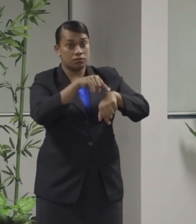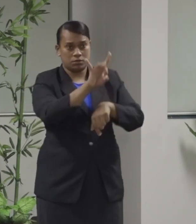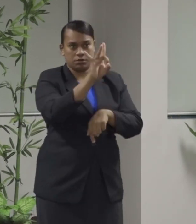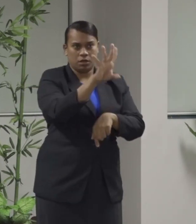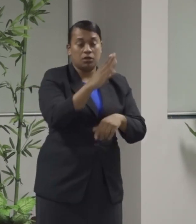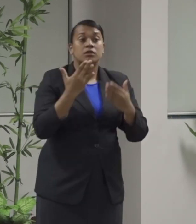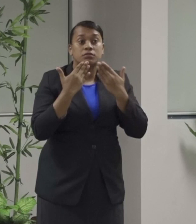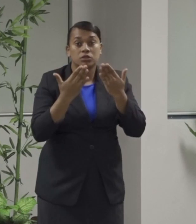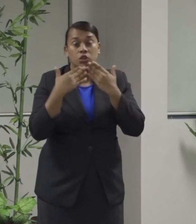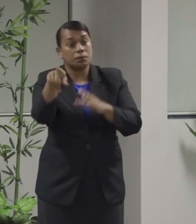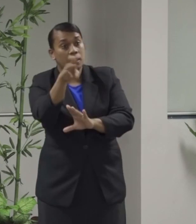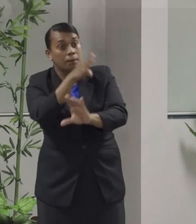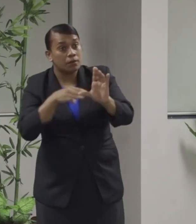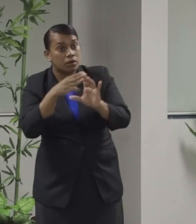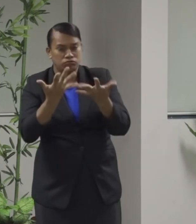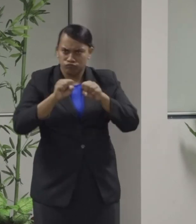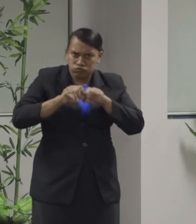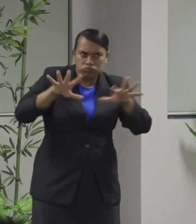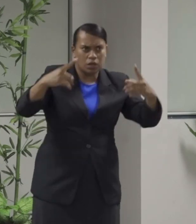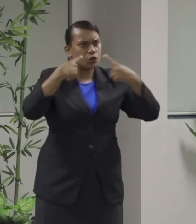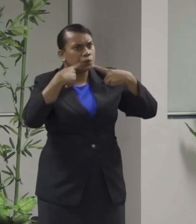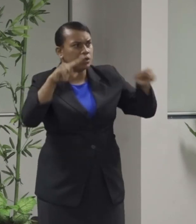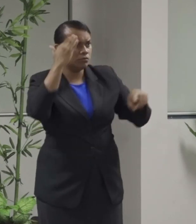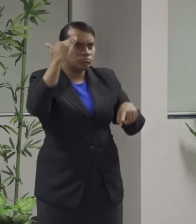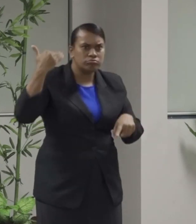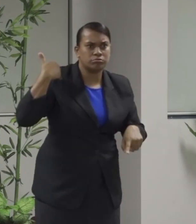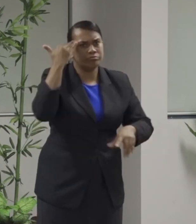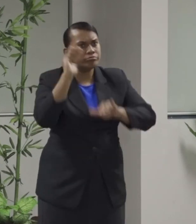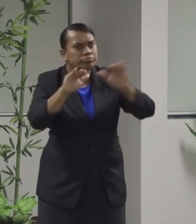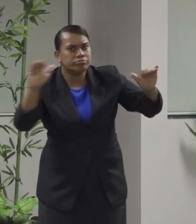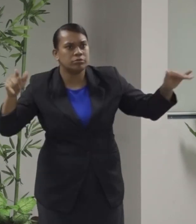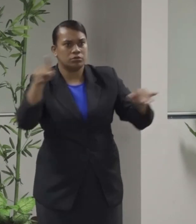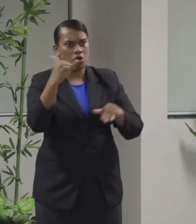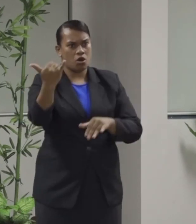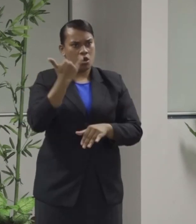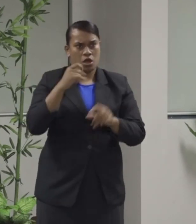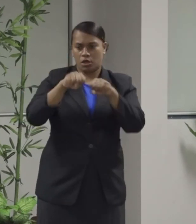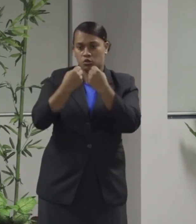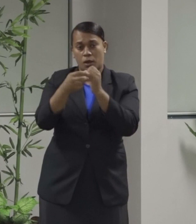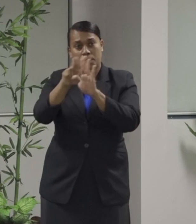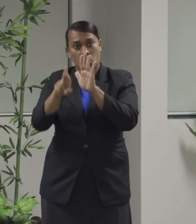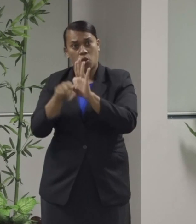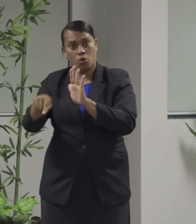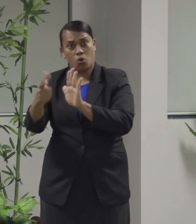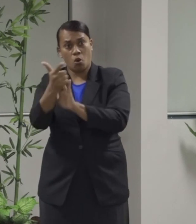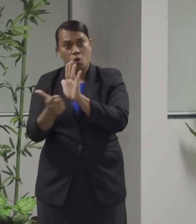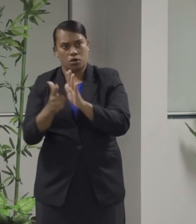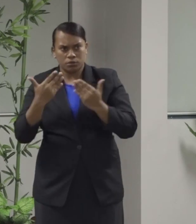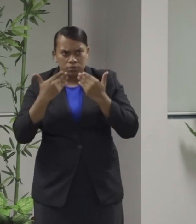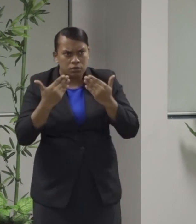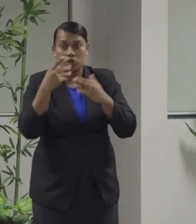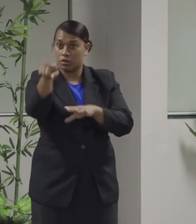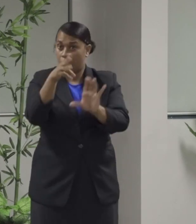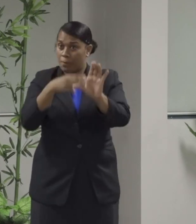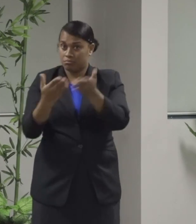us to possible or breaches to directives that have been given out by government. And we look forward to